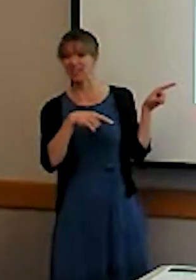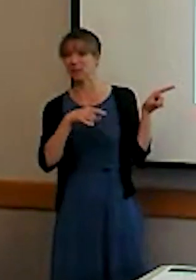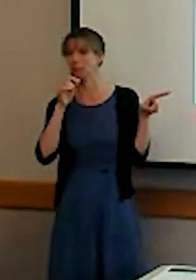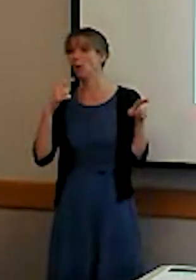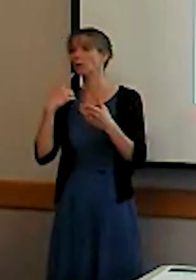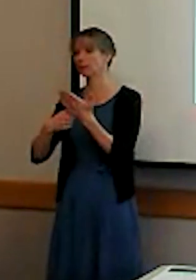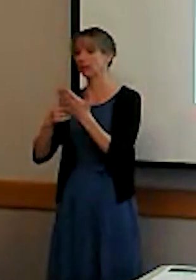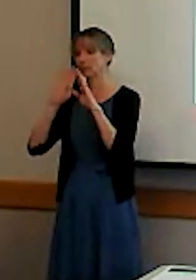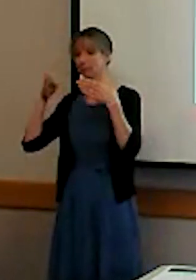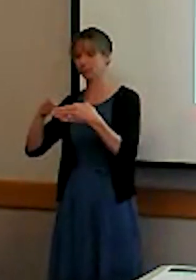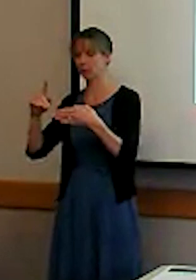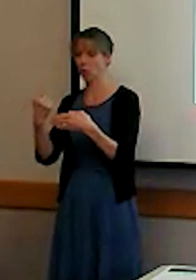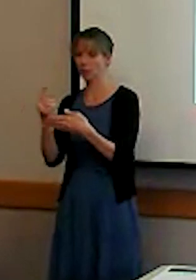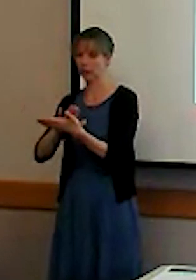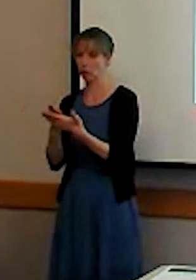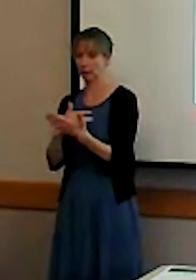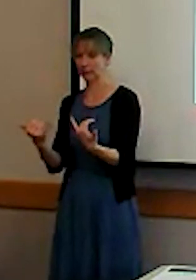vision, communication,